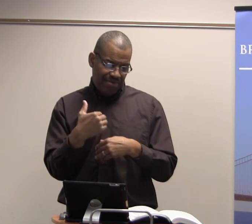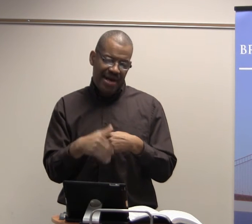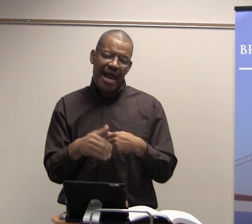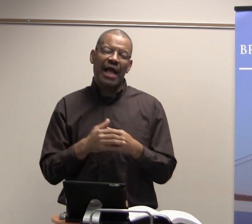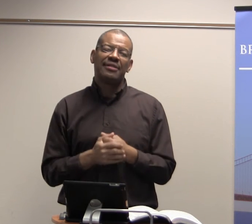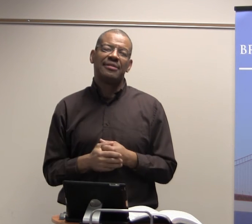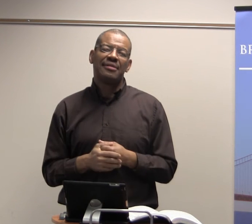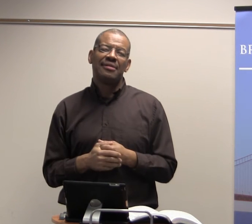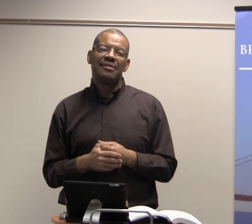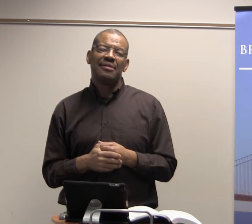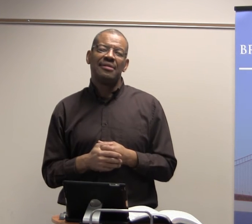bread?